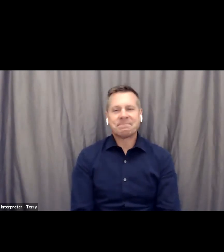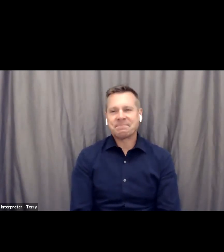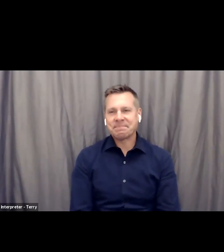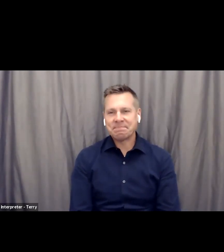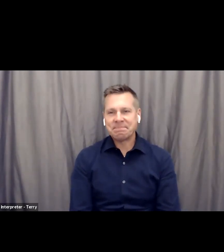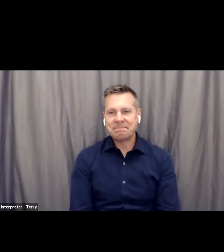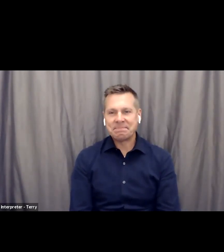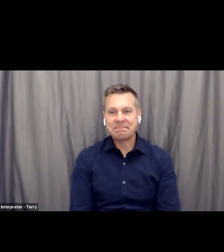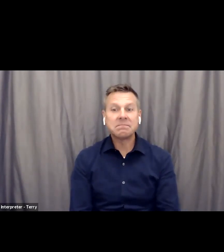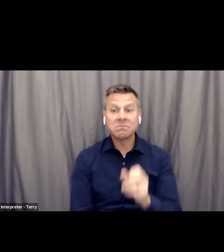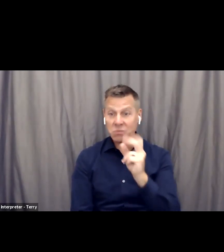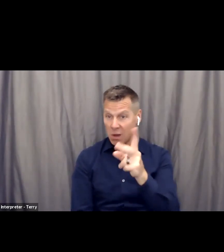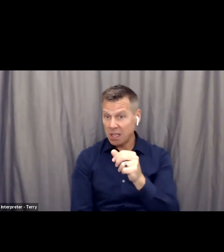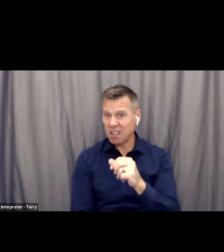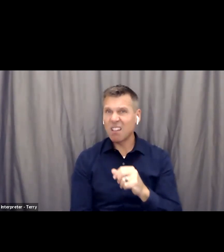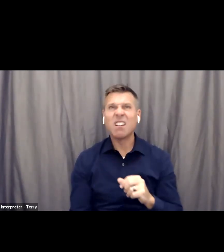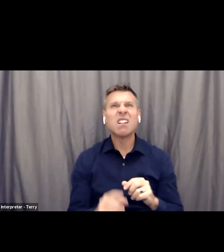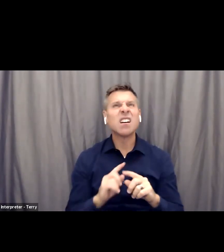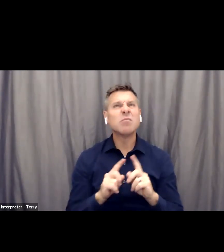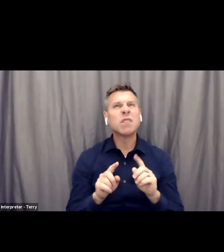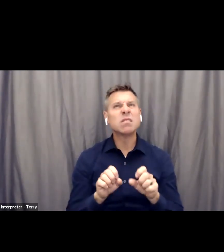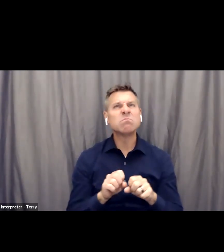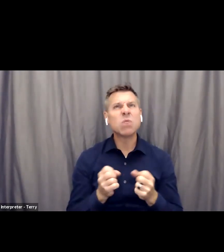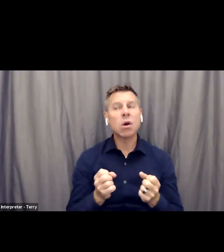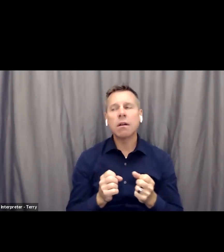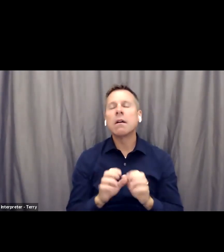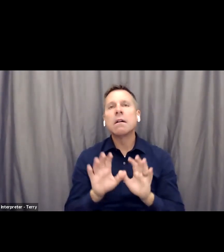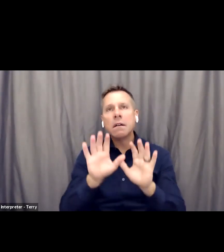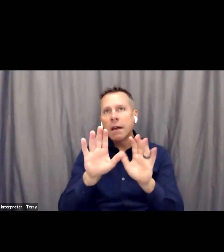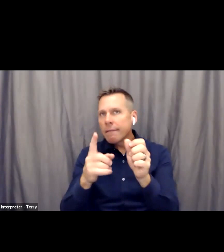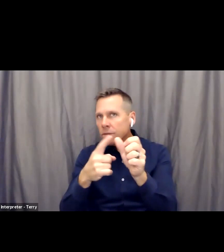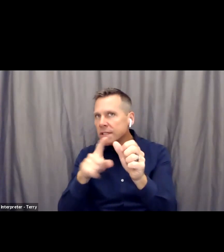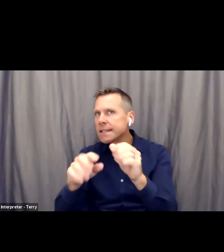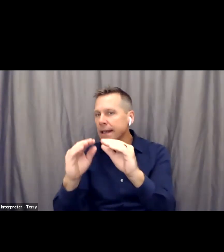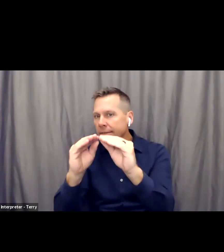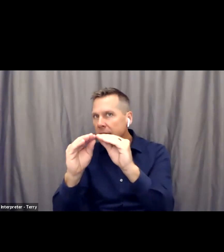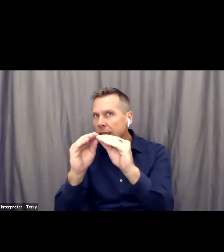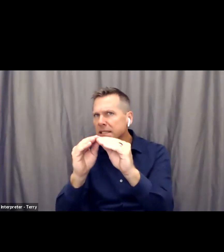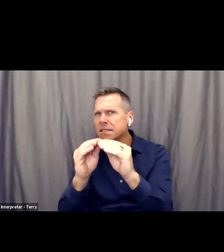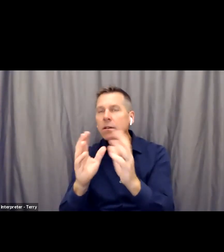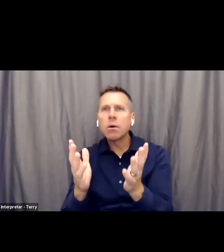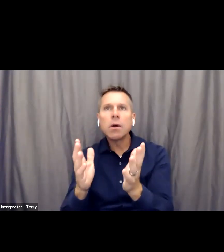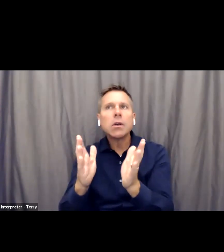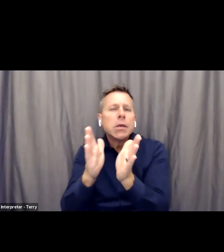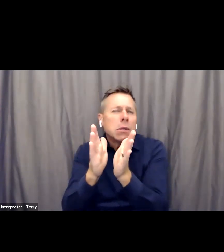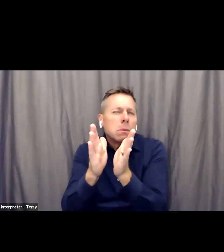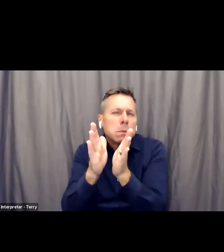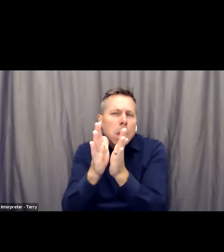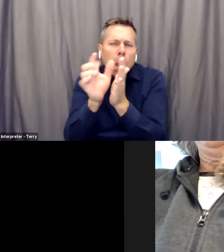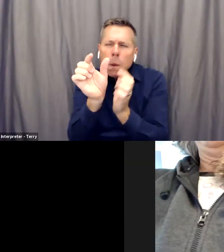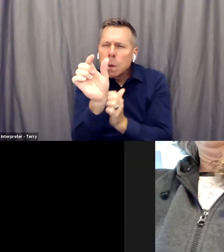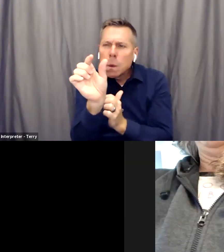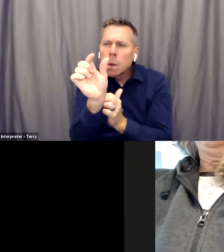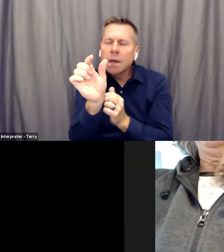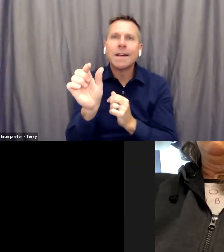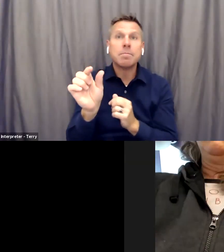Okay, but it's broken. We need to fix the pot first. It's too small. Glue it together. Fix